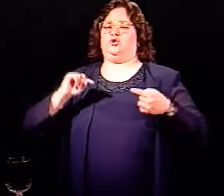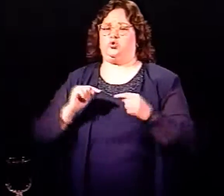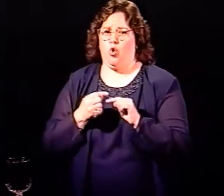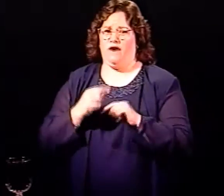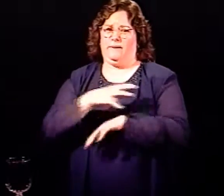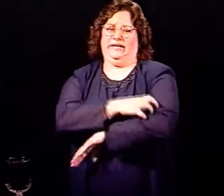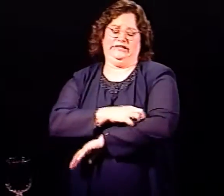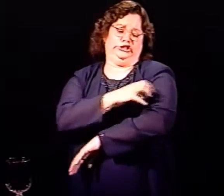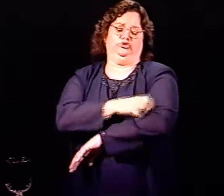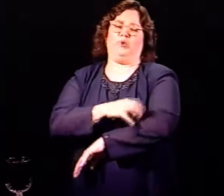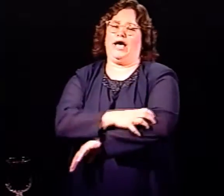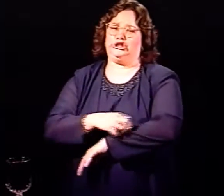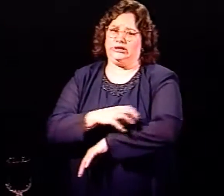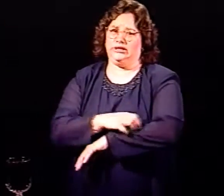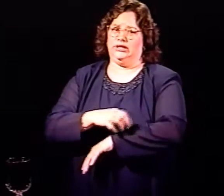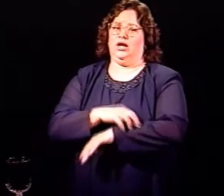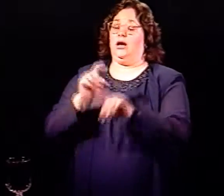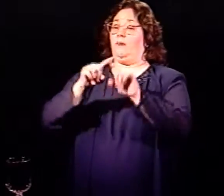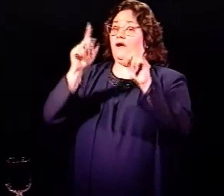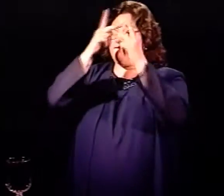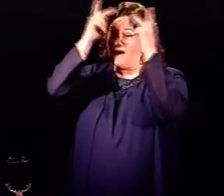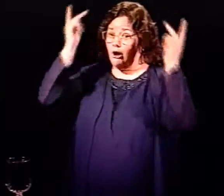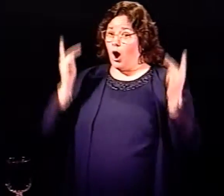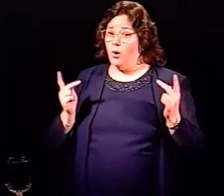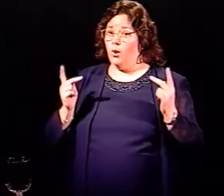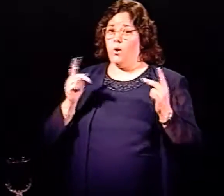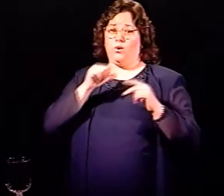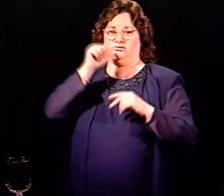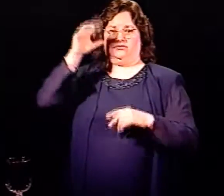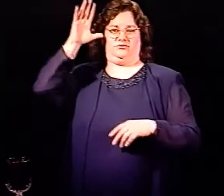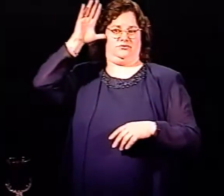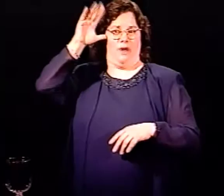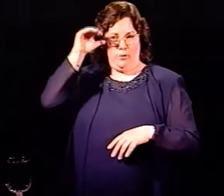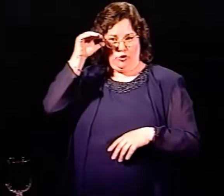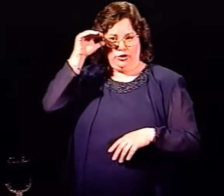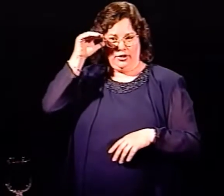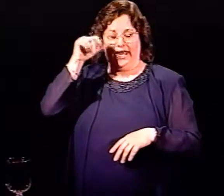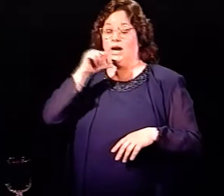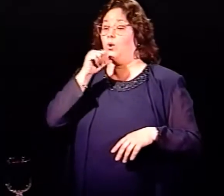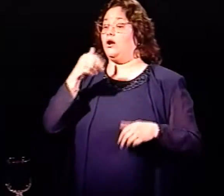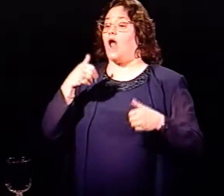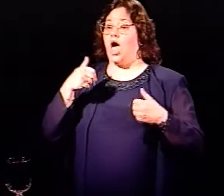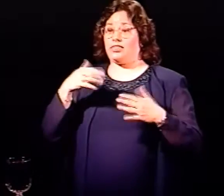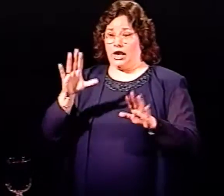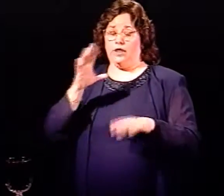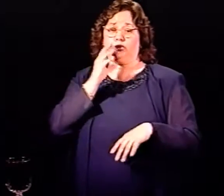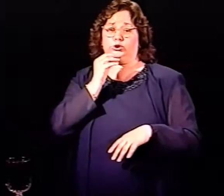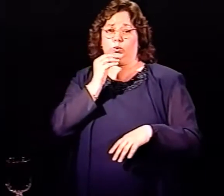from itching and scratching, but Pharaoh was stubborn. He would not allow the Jews to go free.